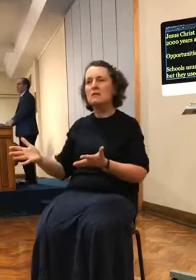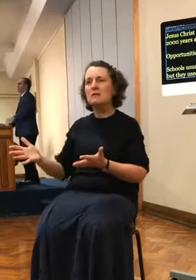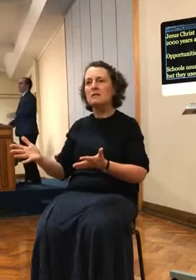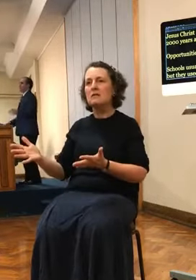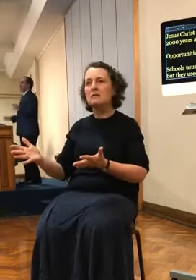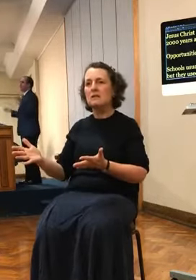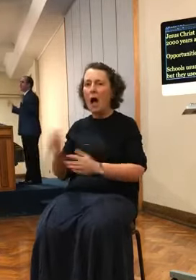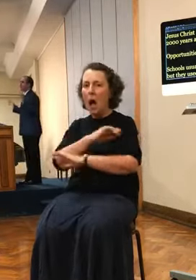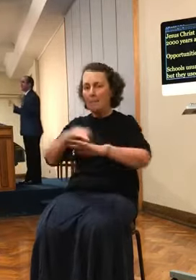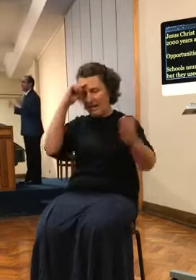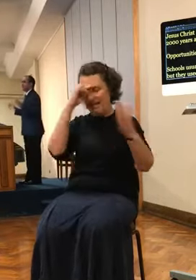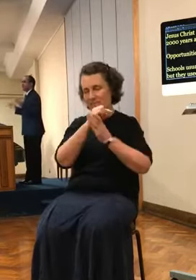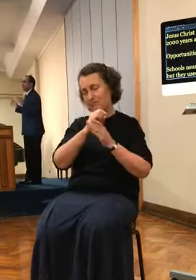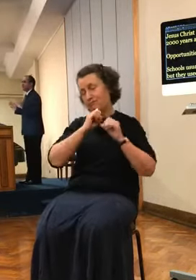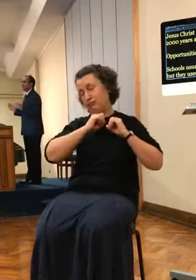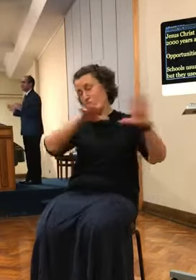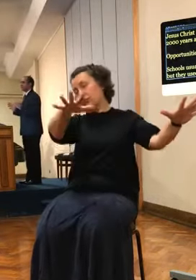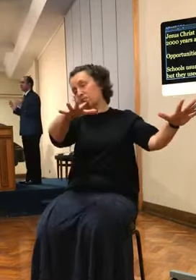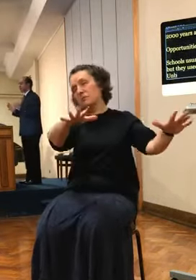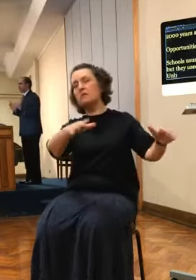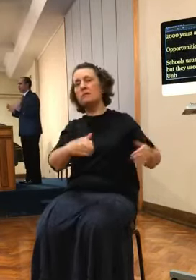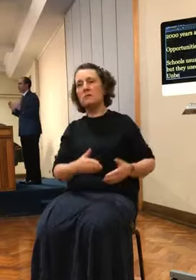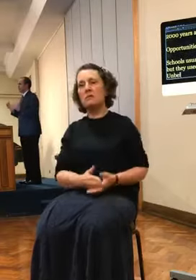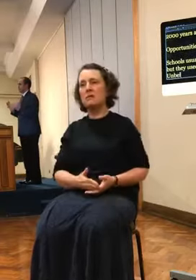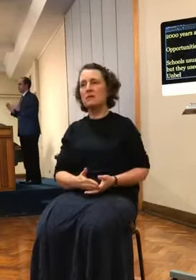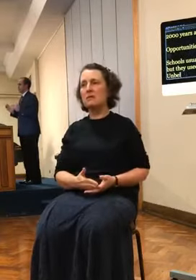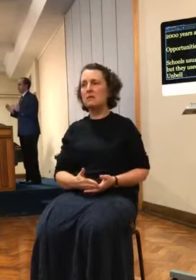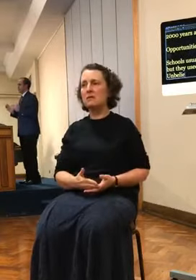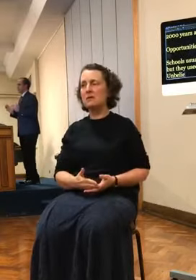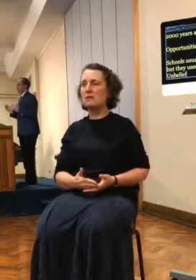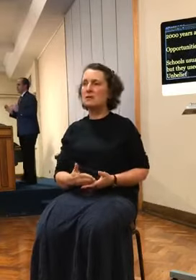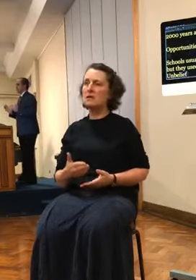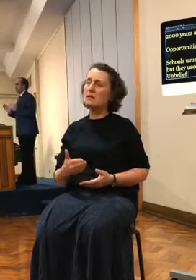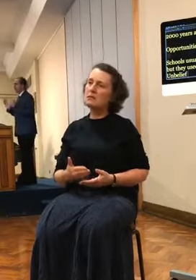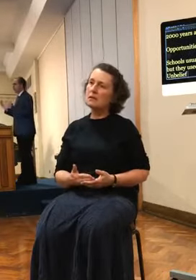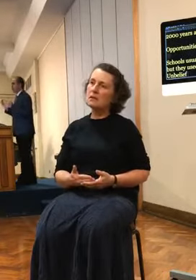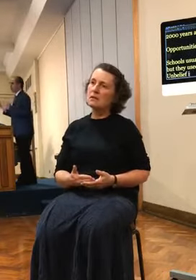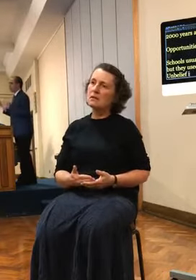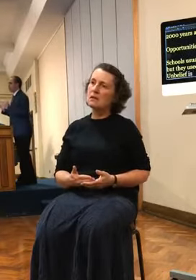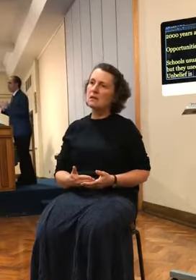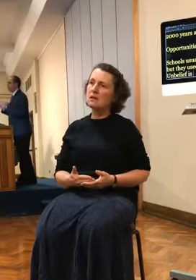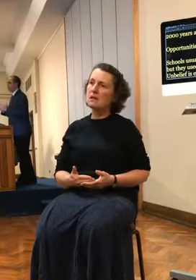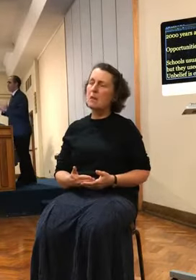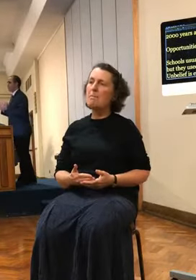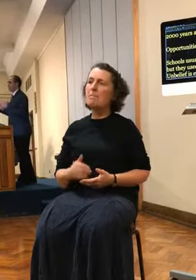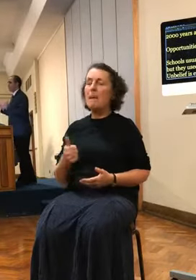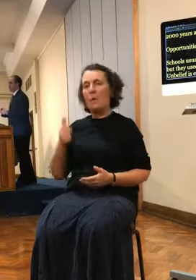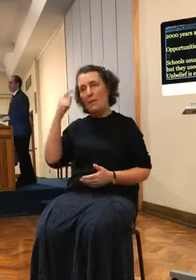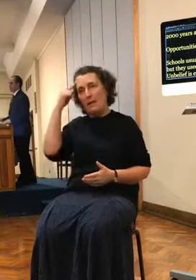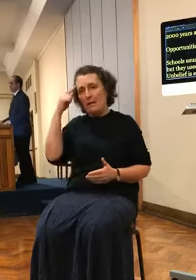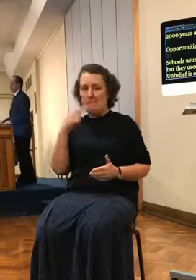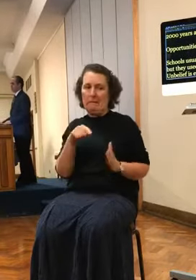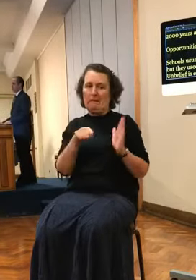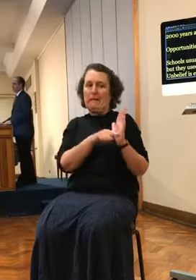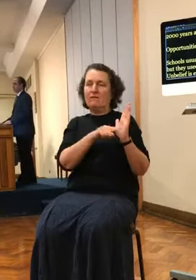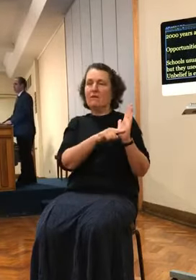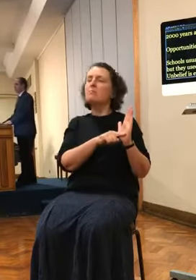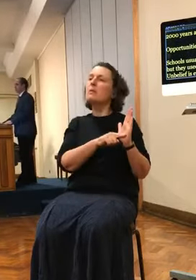So please forgive me if you think I have been negative. But I want to be positive as I close.